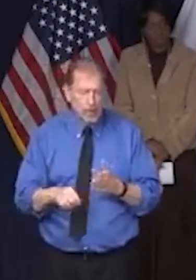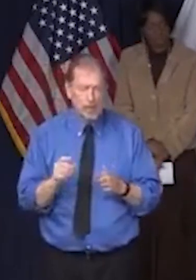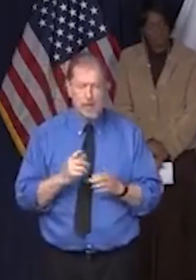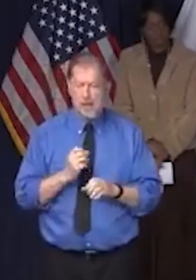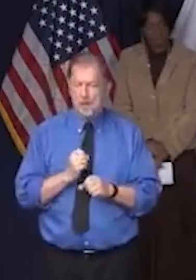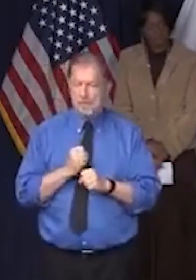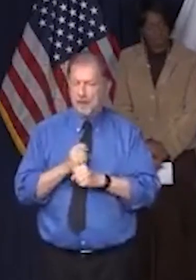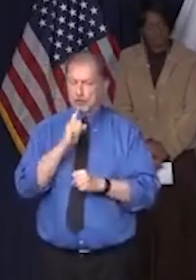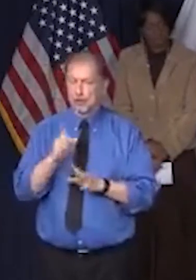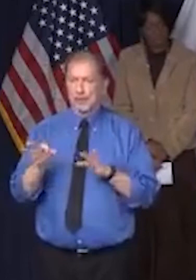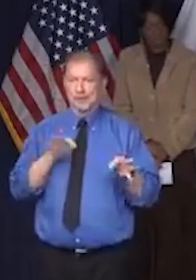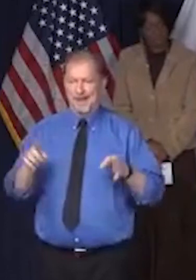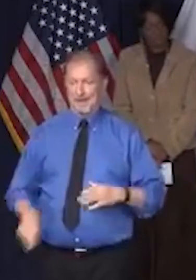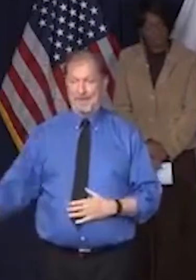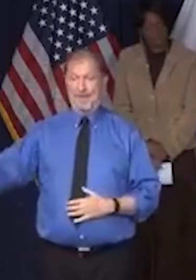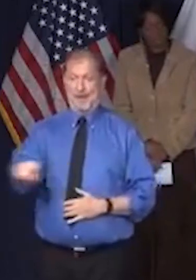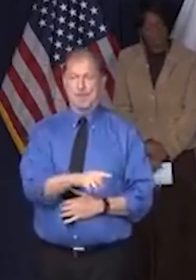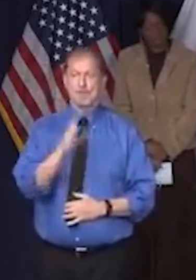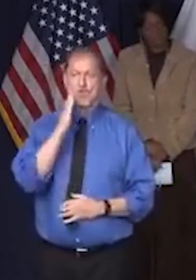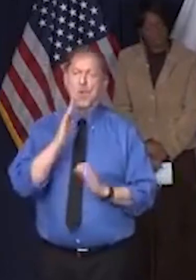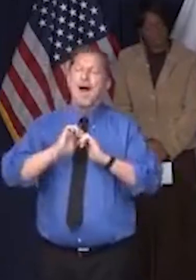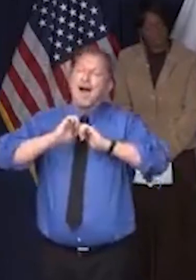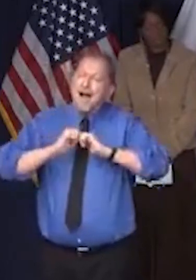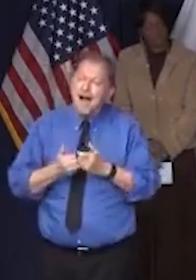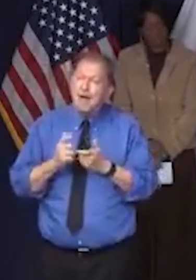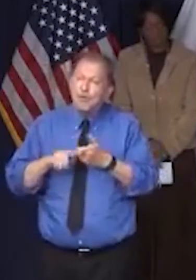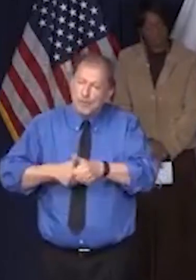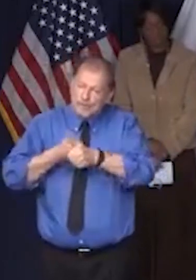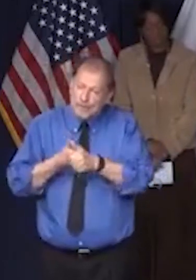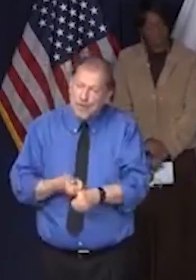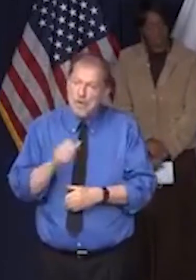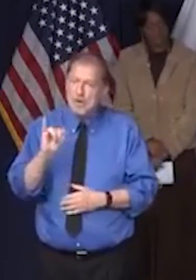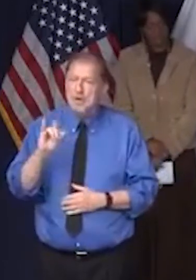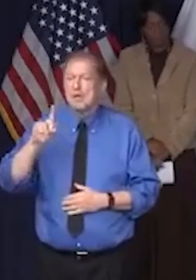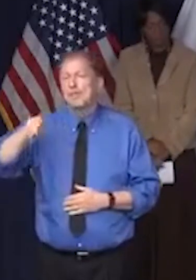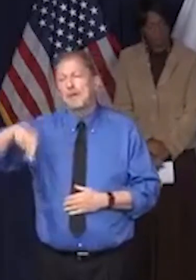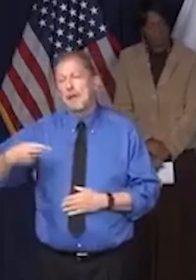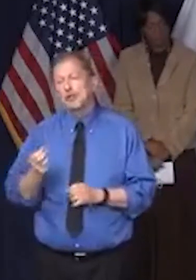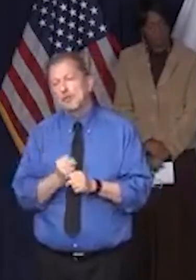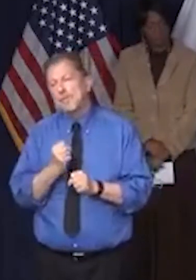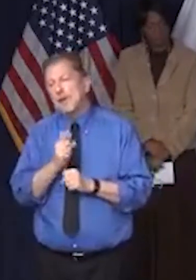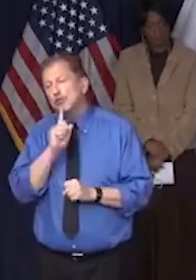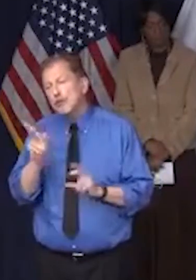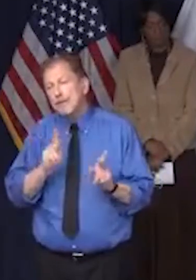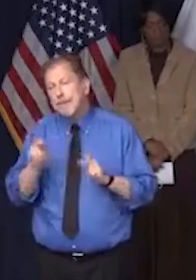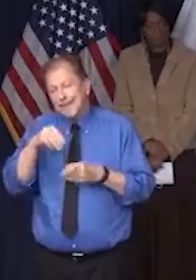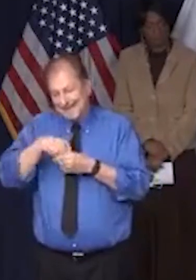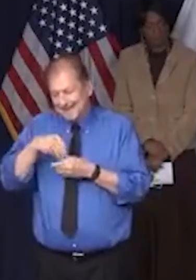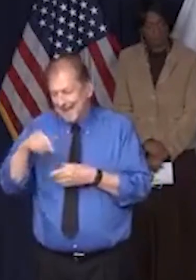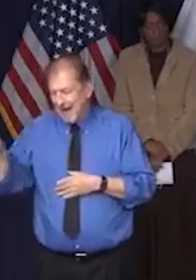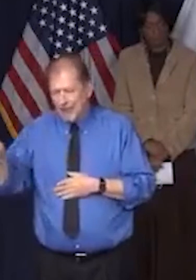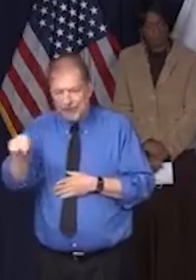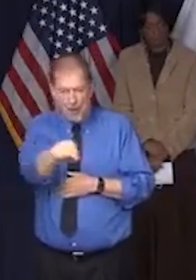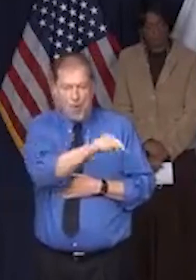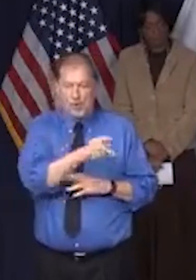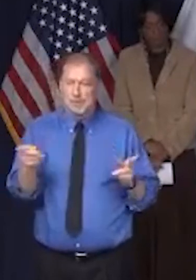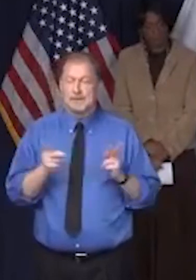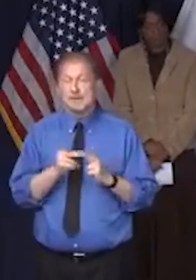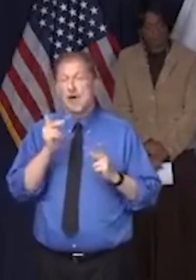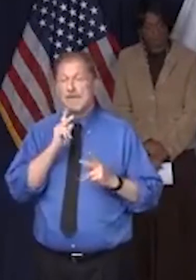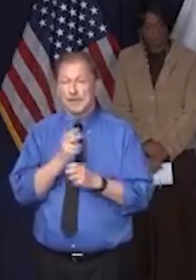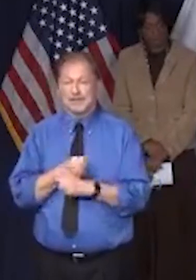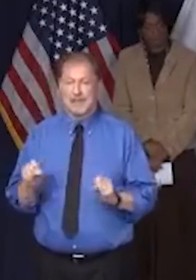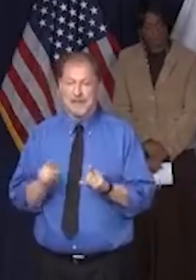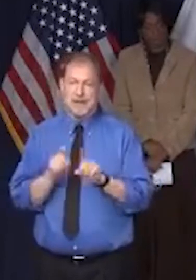follow, guidance given by IDPH, to make sure that we're caring for those people as best we can. Those are very